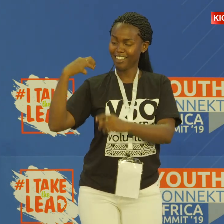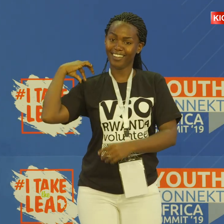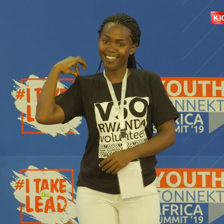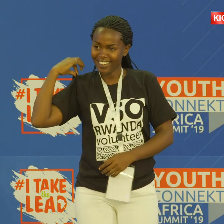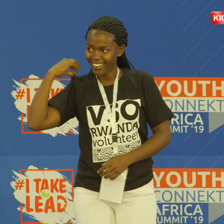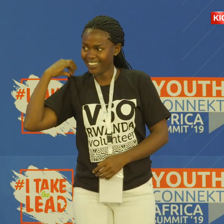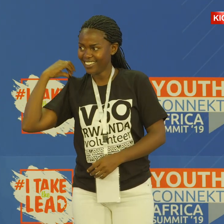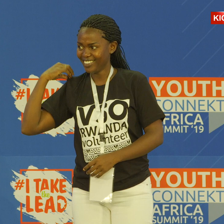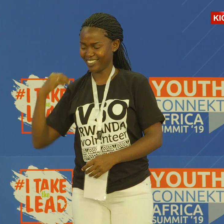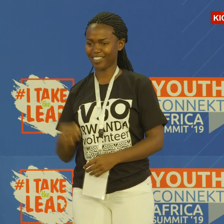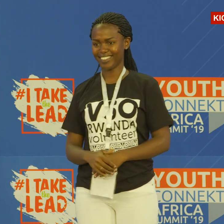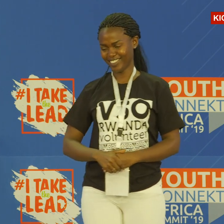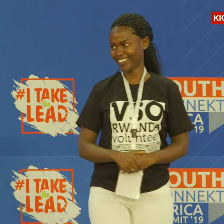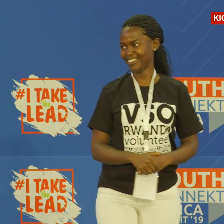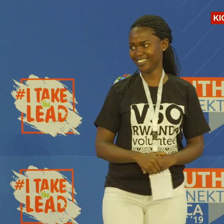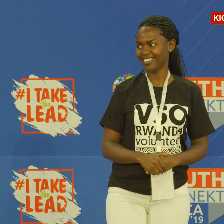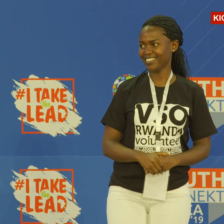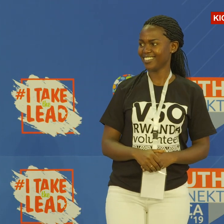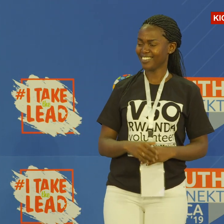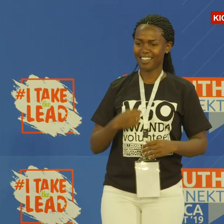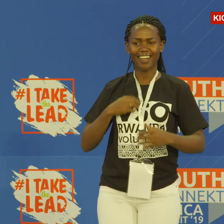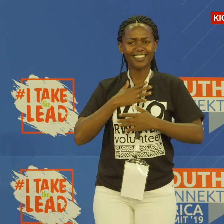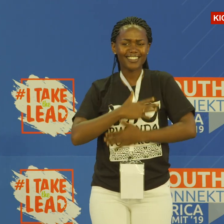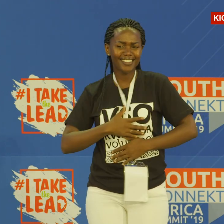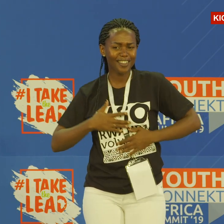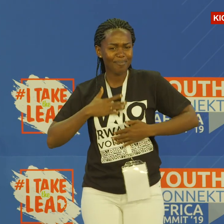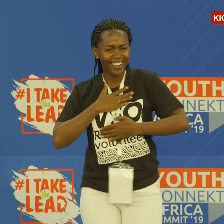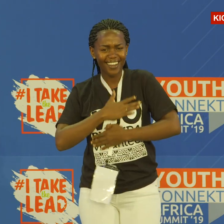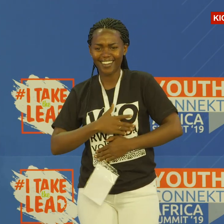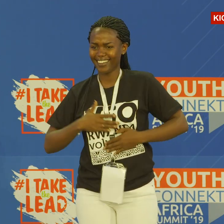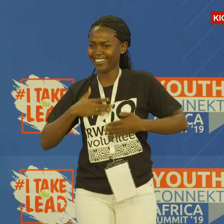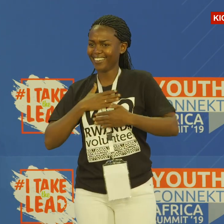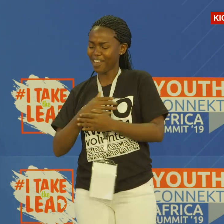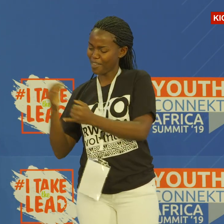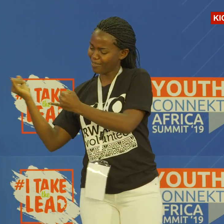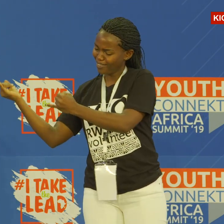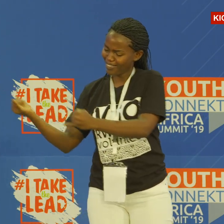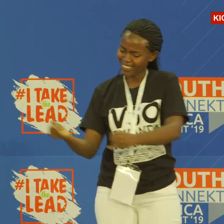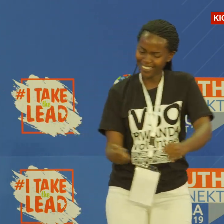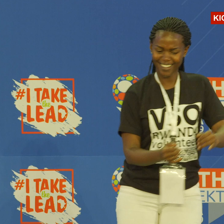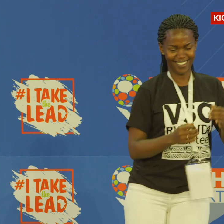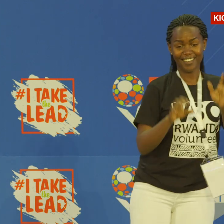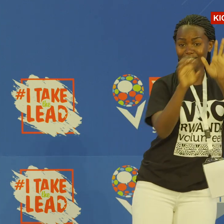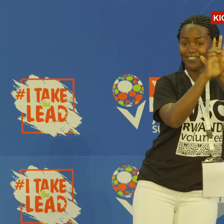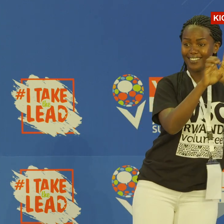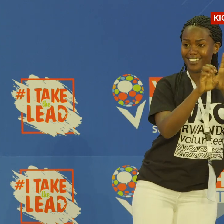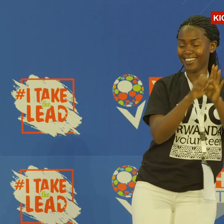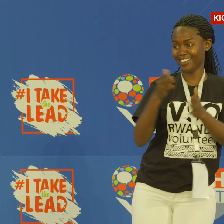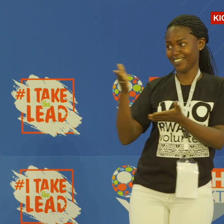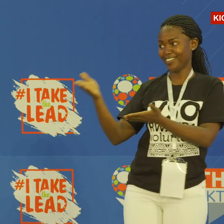As I encourage you in volunteerism, I'm pleased to welcome